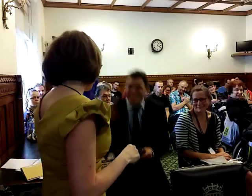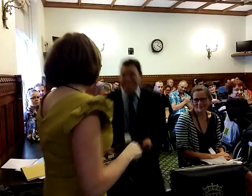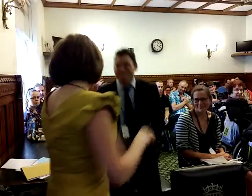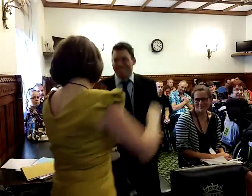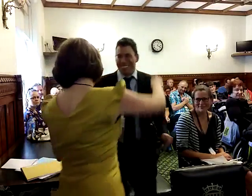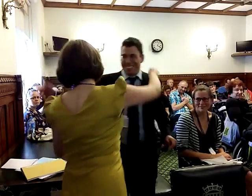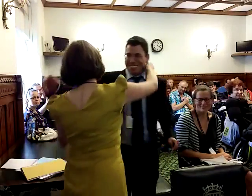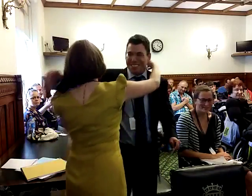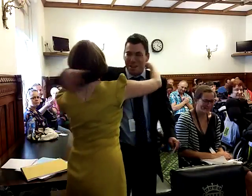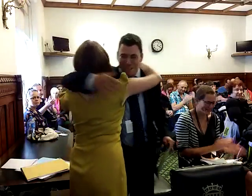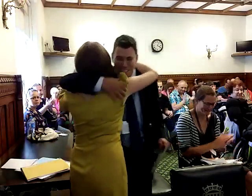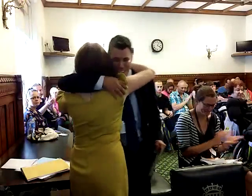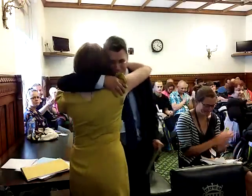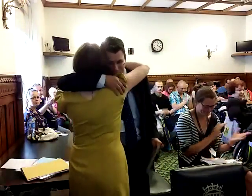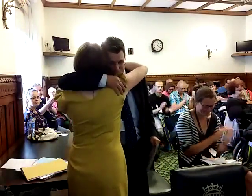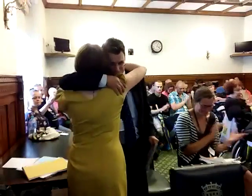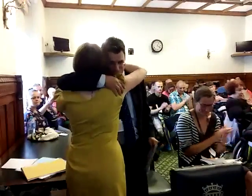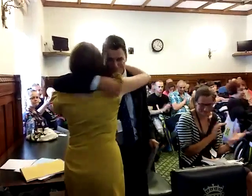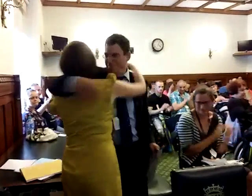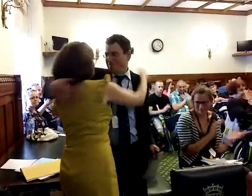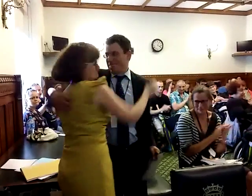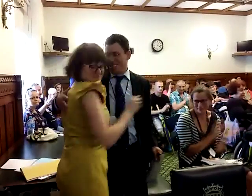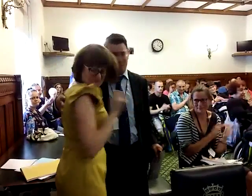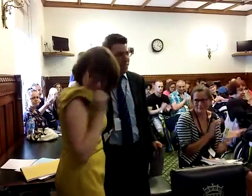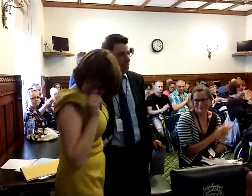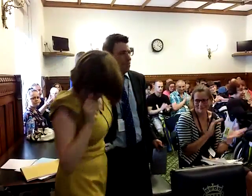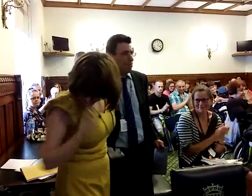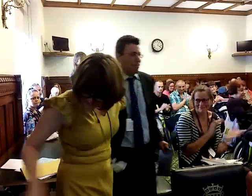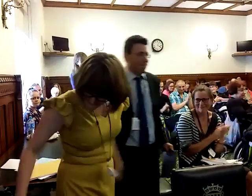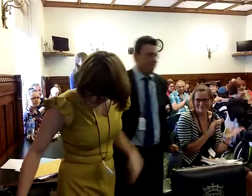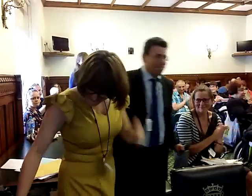last Thank you so much.